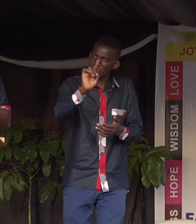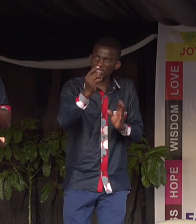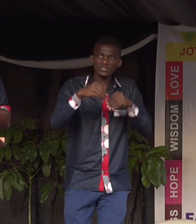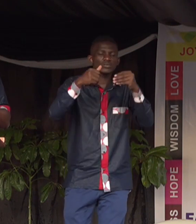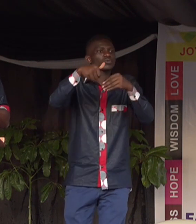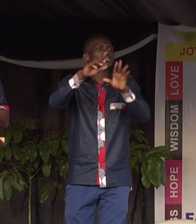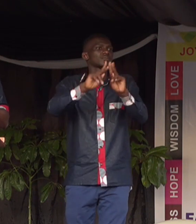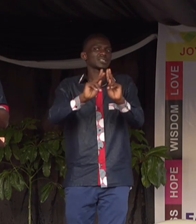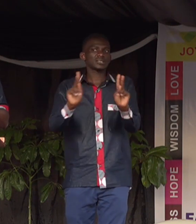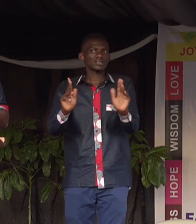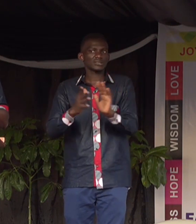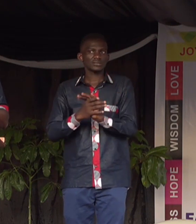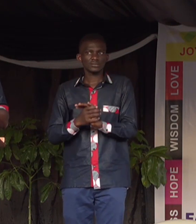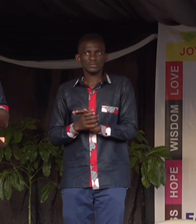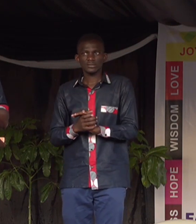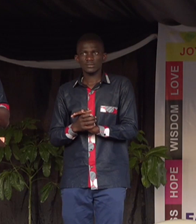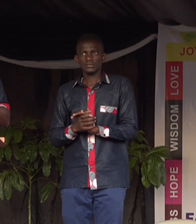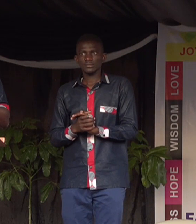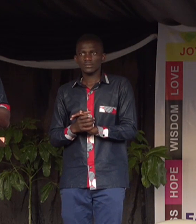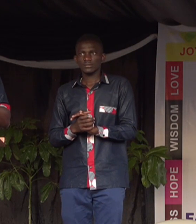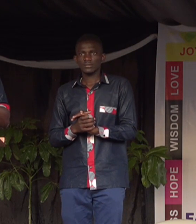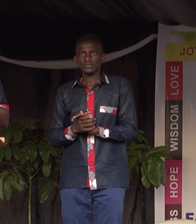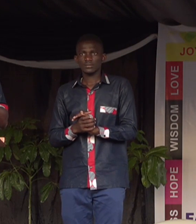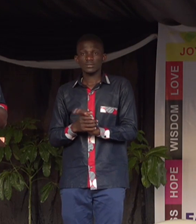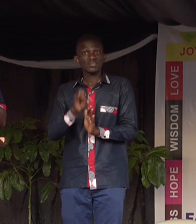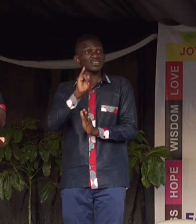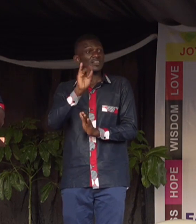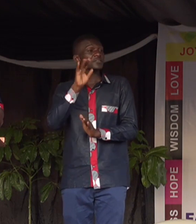it's you that is supposed to first give peace to yourself.